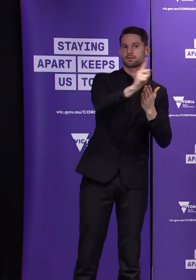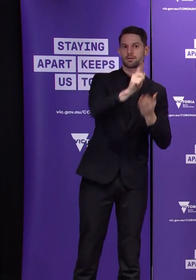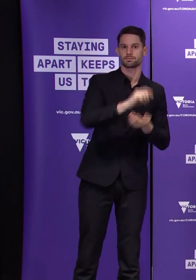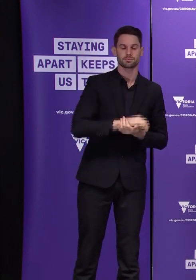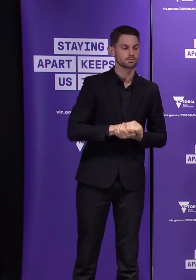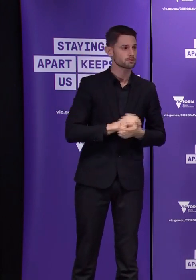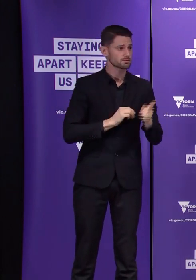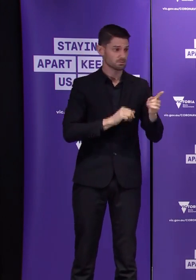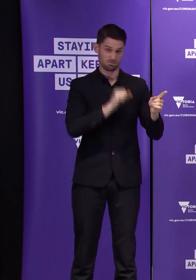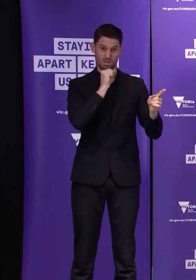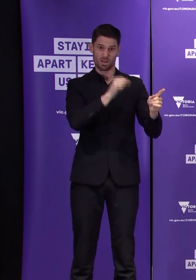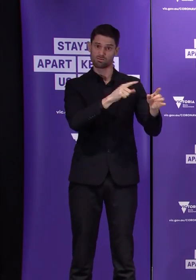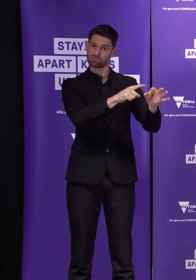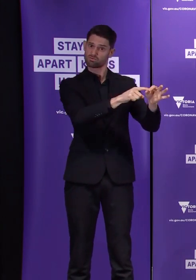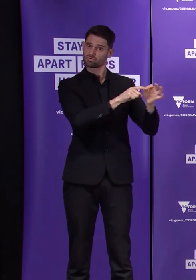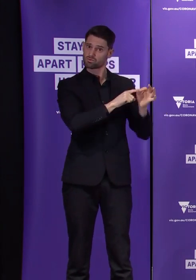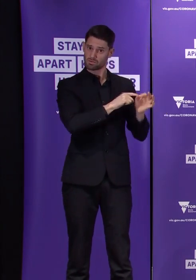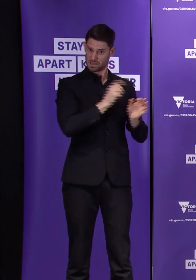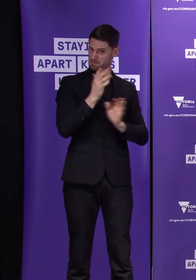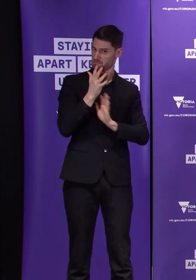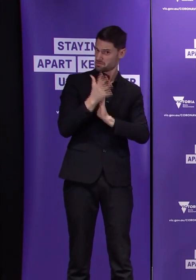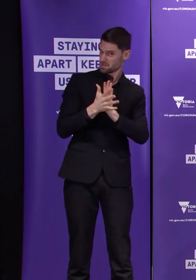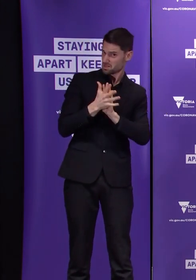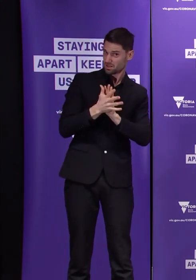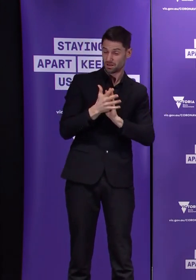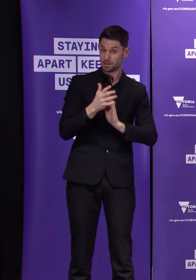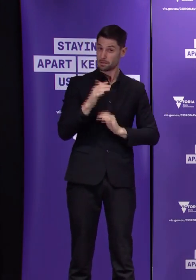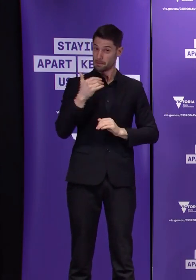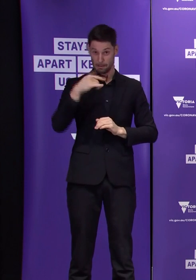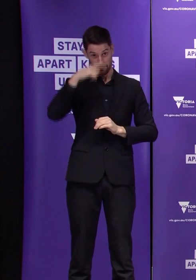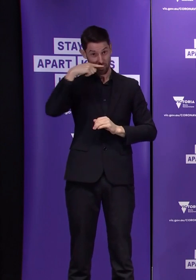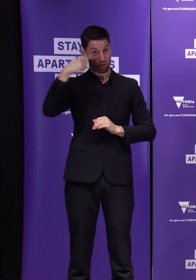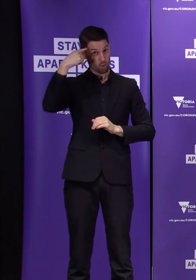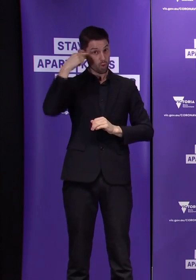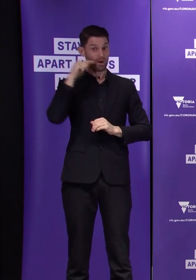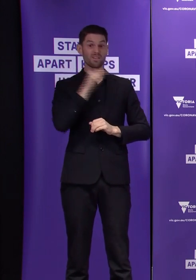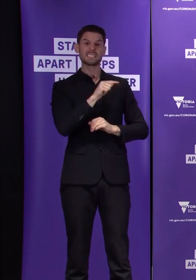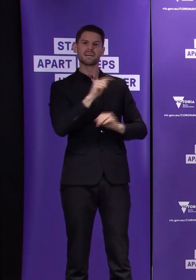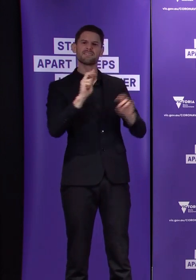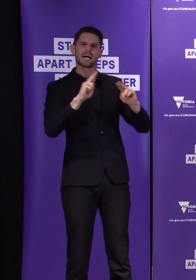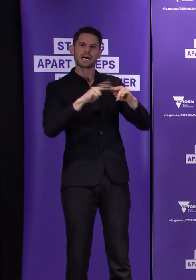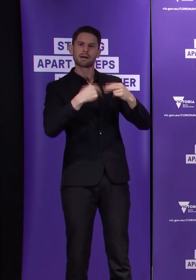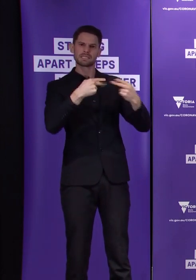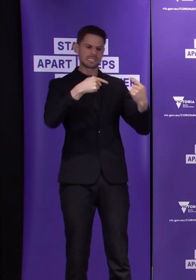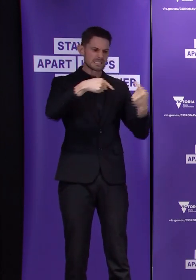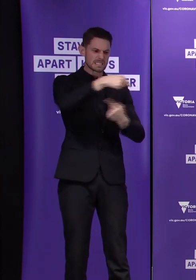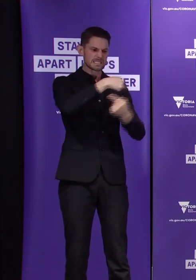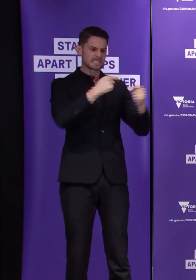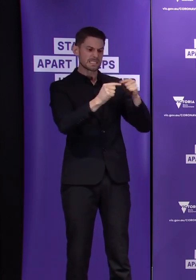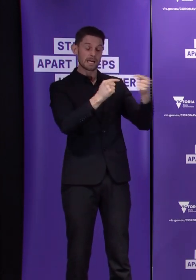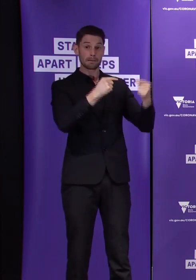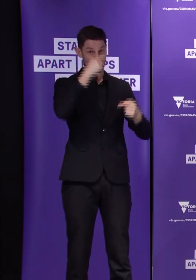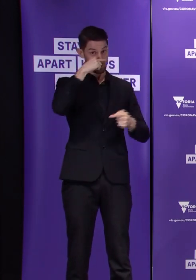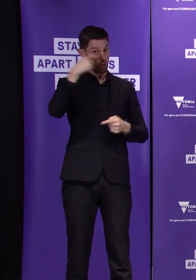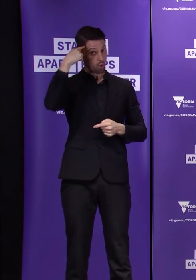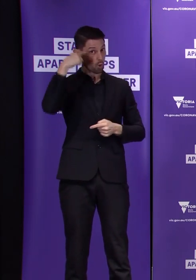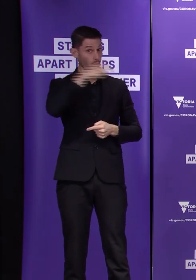the perception that so many people had early on that family violence would increase because of the pressures, is that